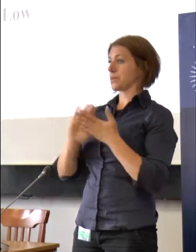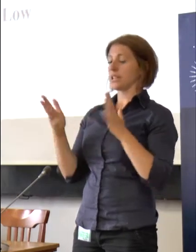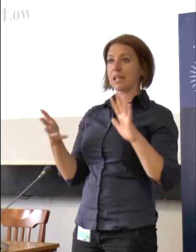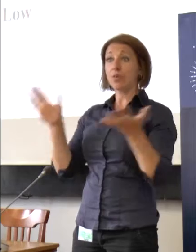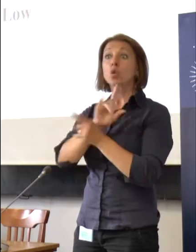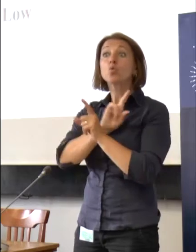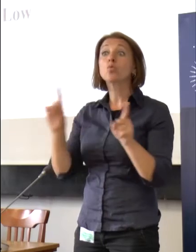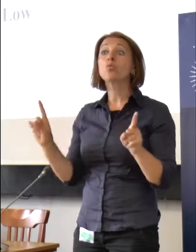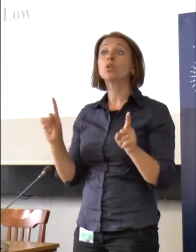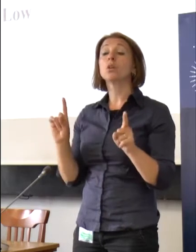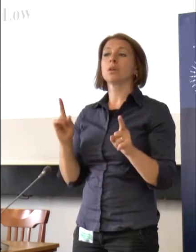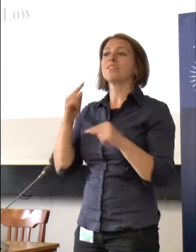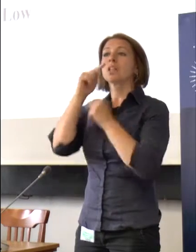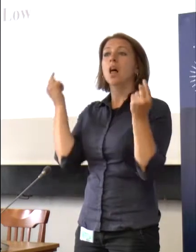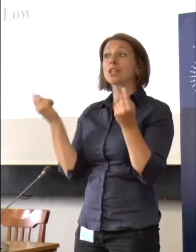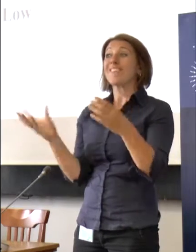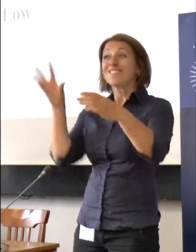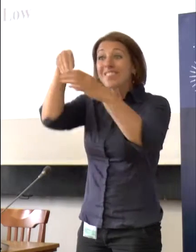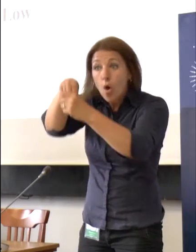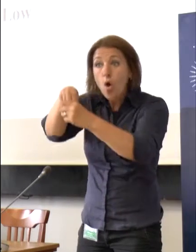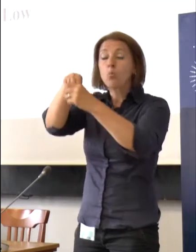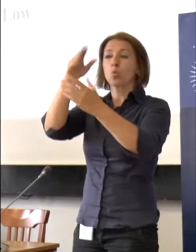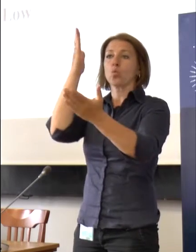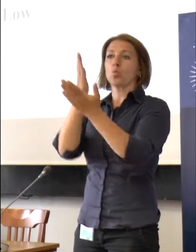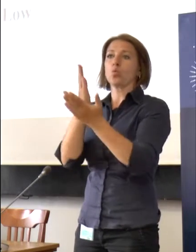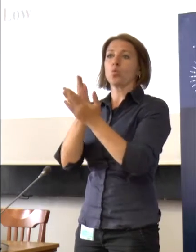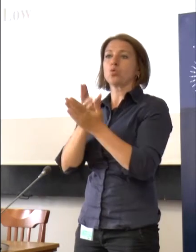the philosophical discourse. Hence, we have this kind of